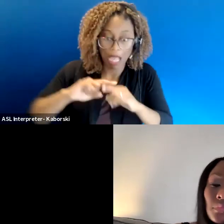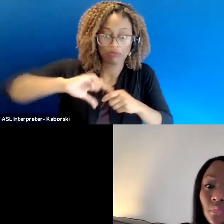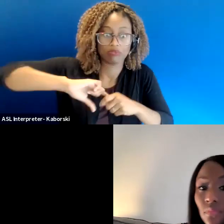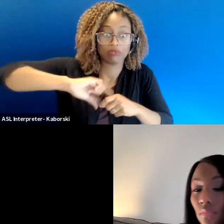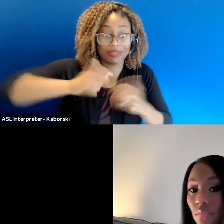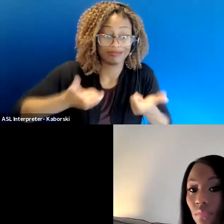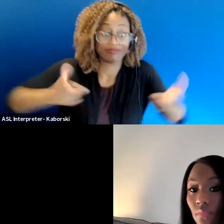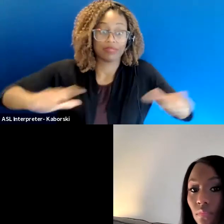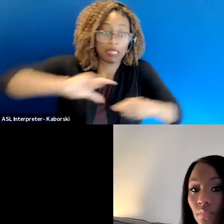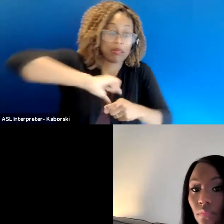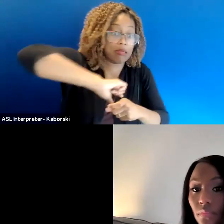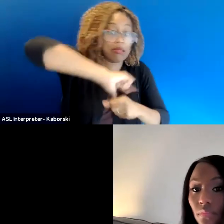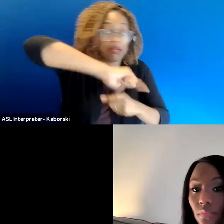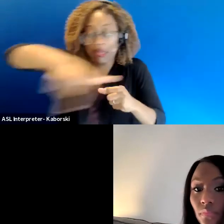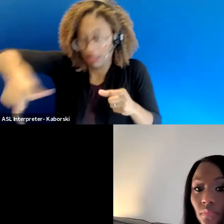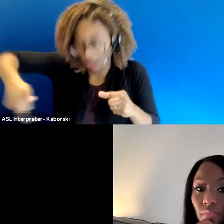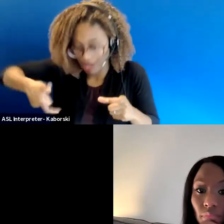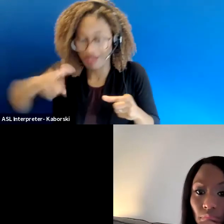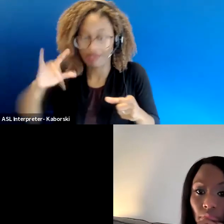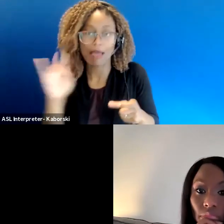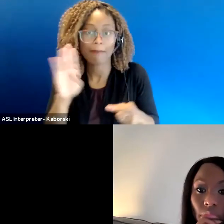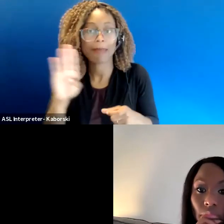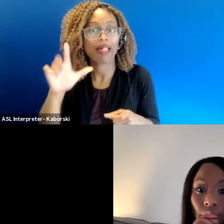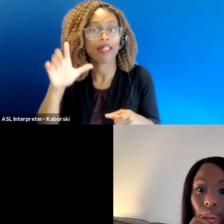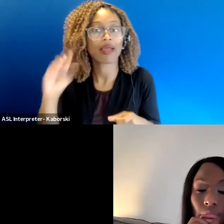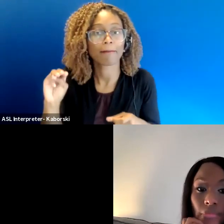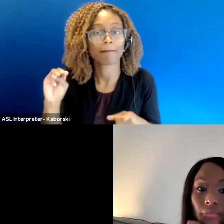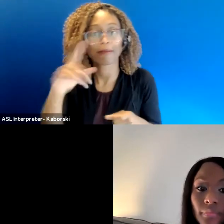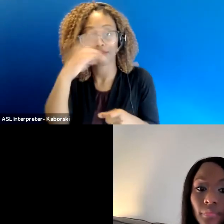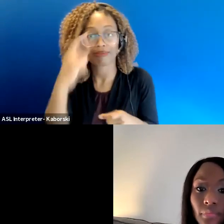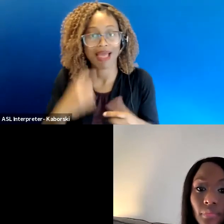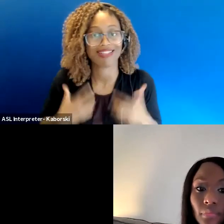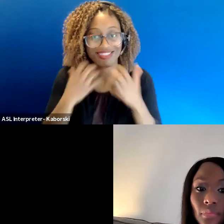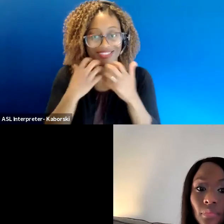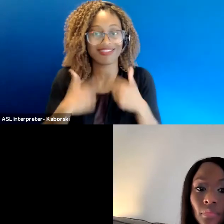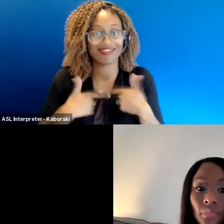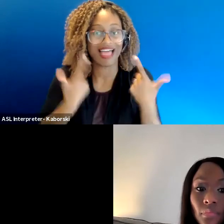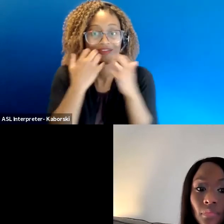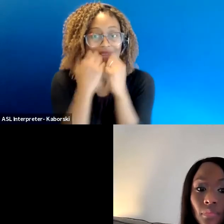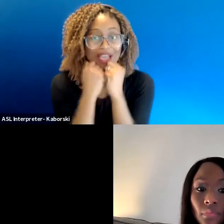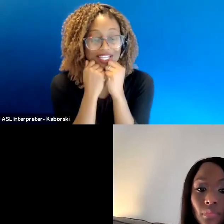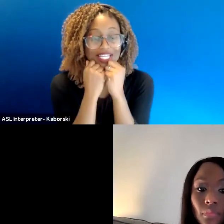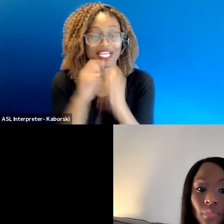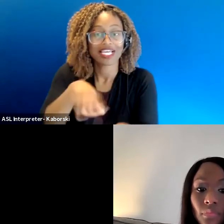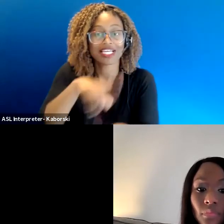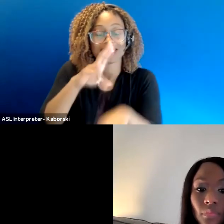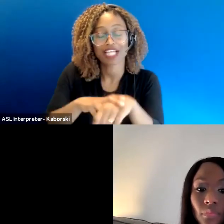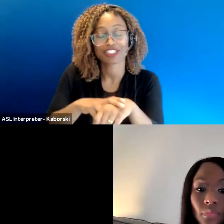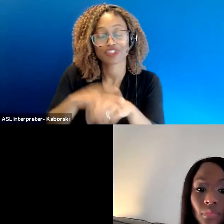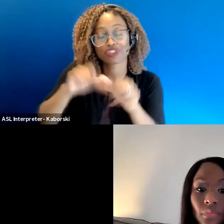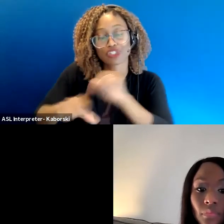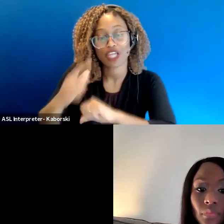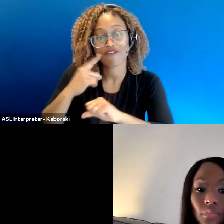Black Lives Matters, the National Association of Colored People,